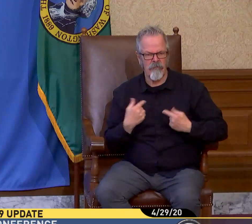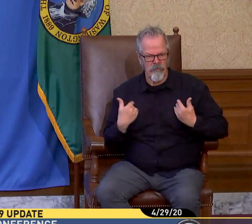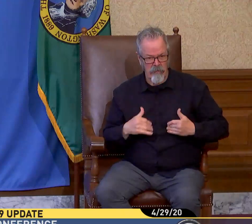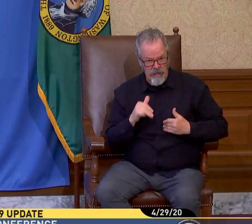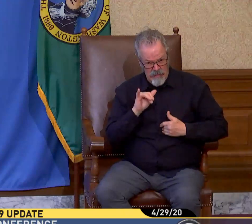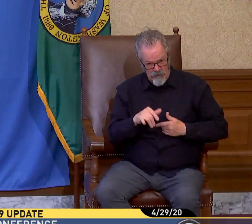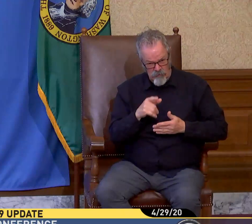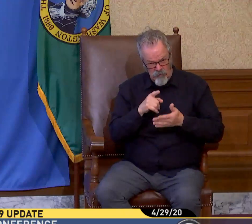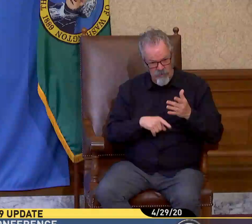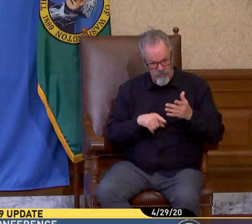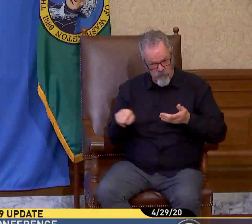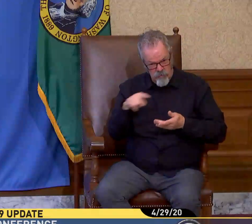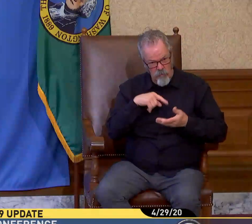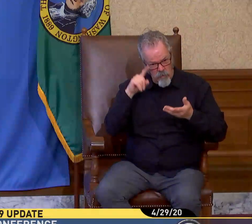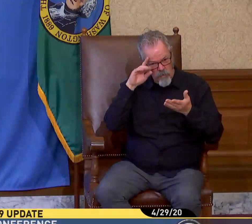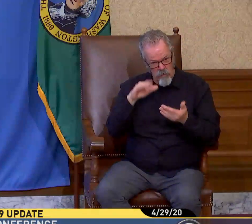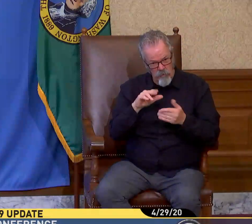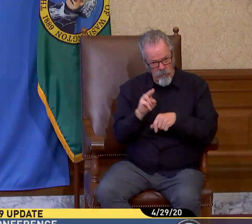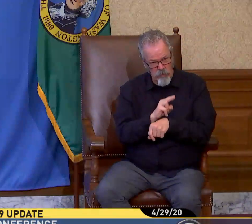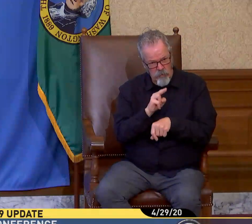want to talk about that?